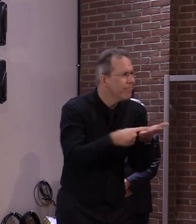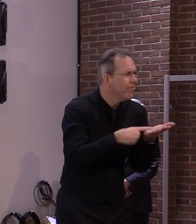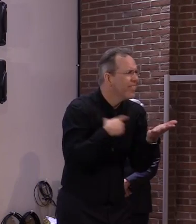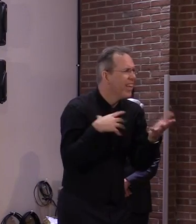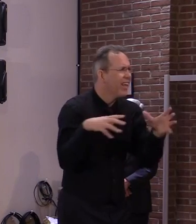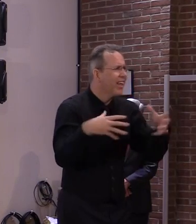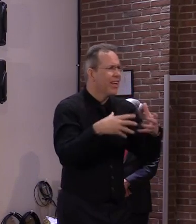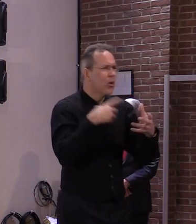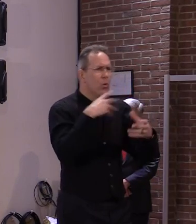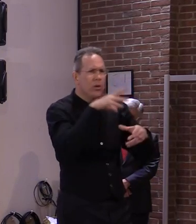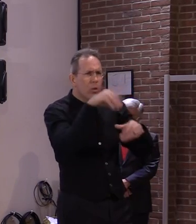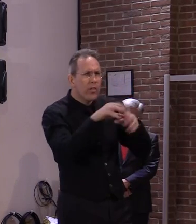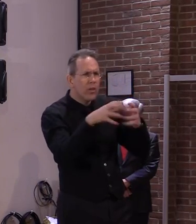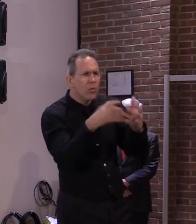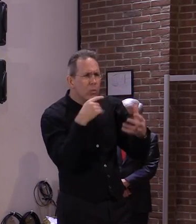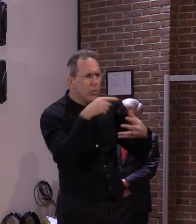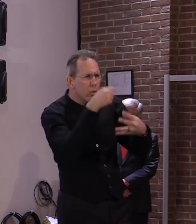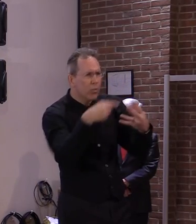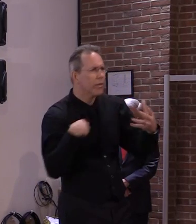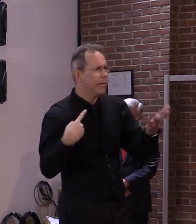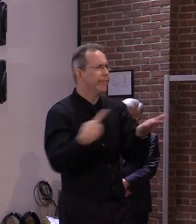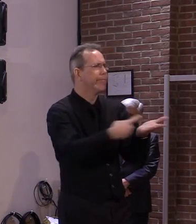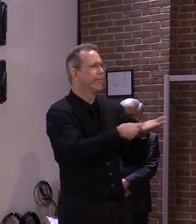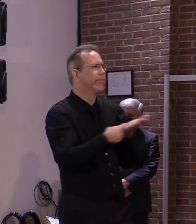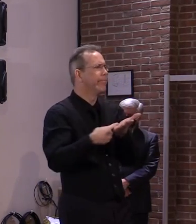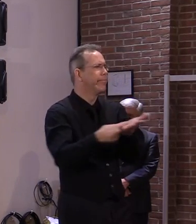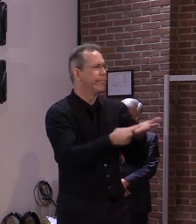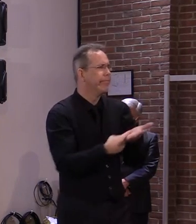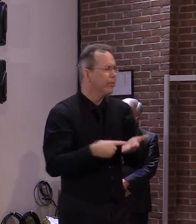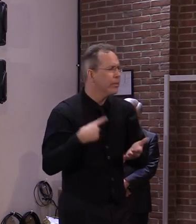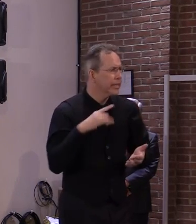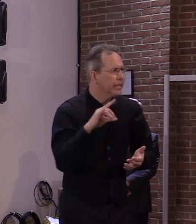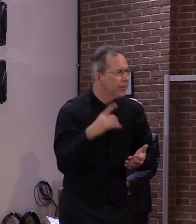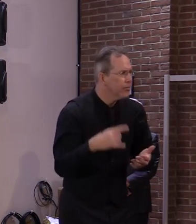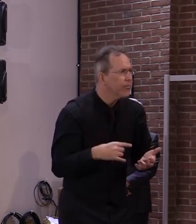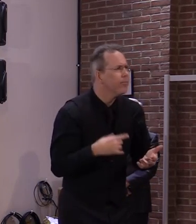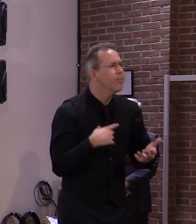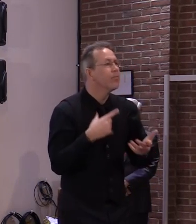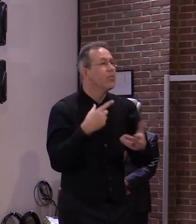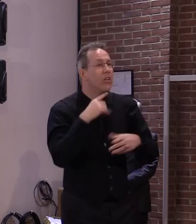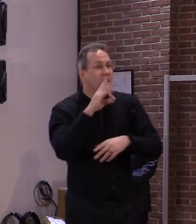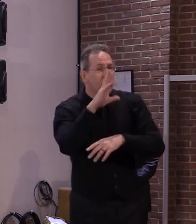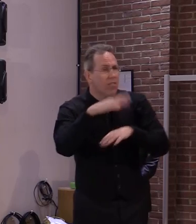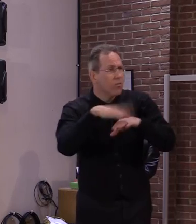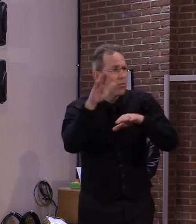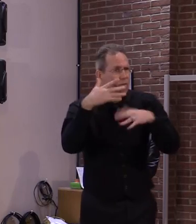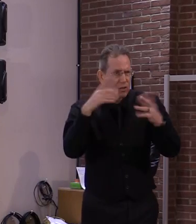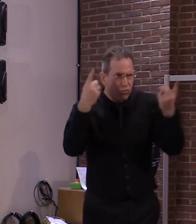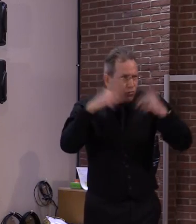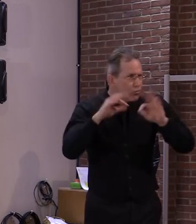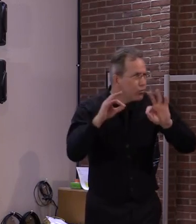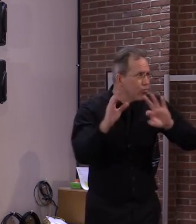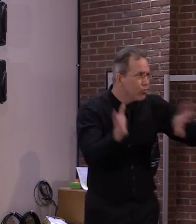So we'll be announcing that after the 65 and over list.